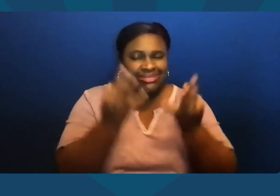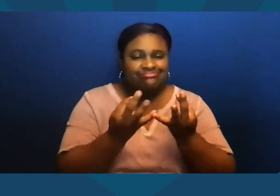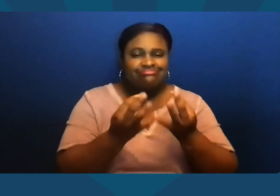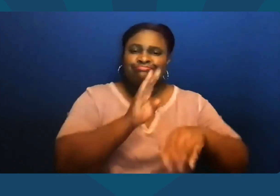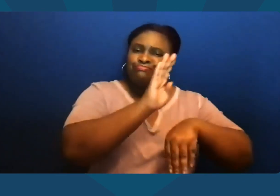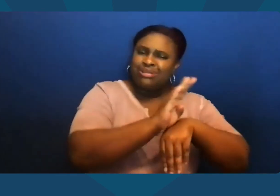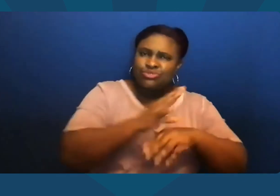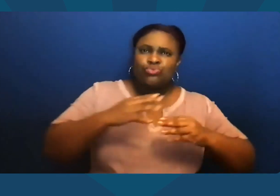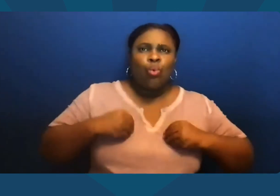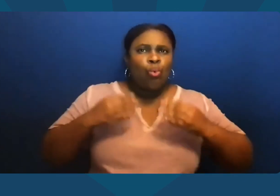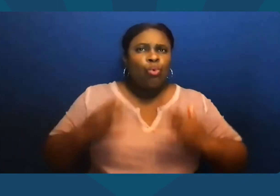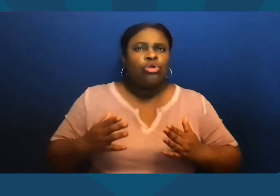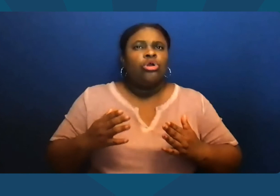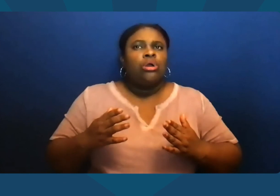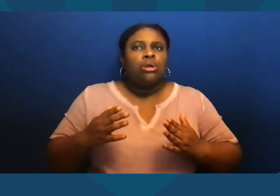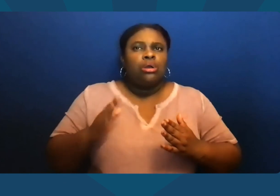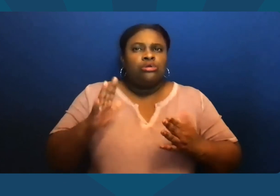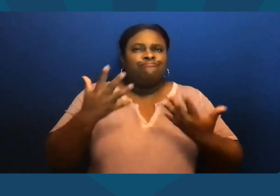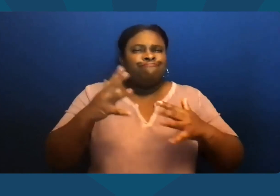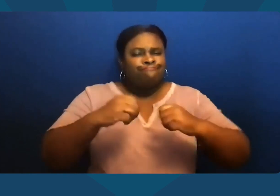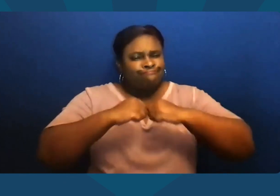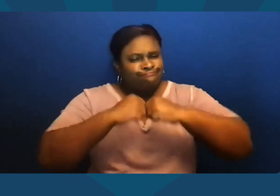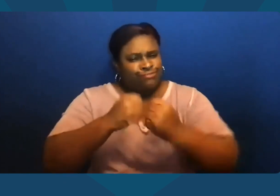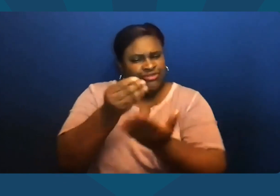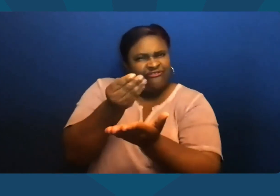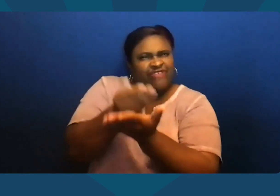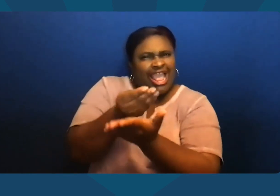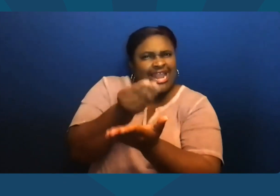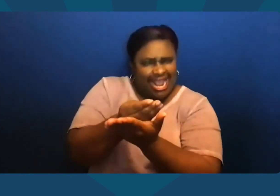with financial security and peace of mind.